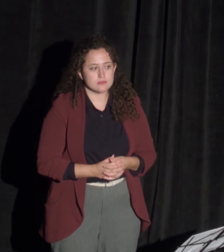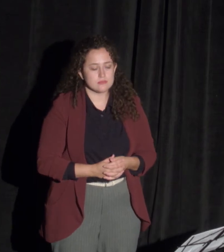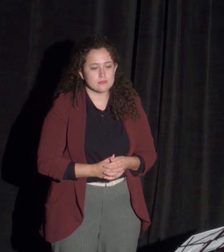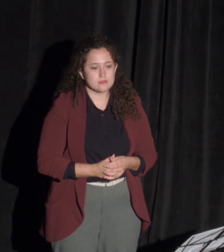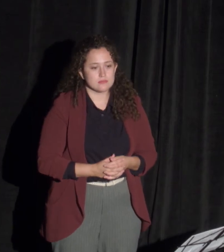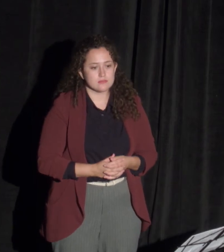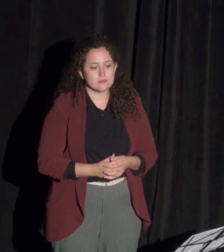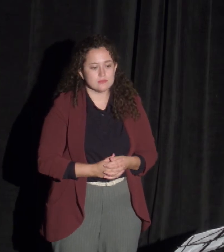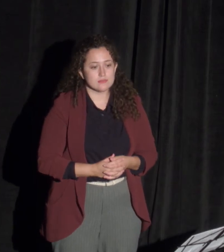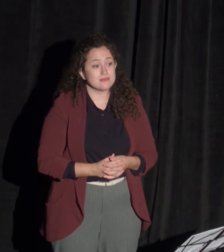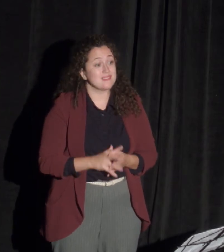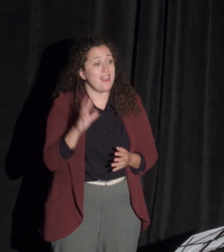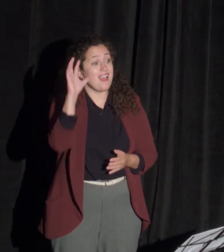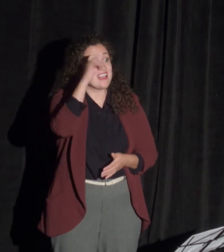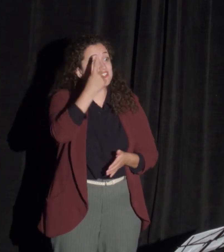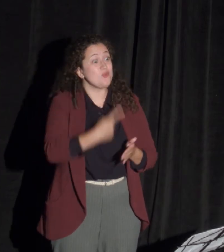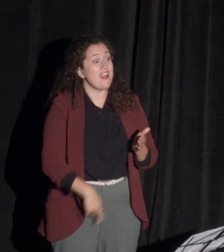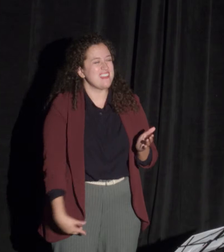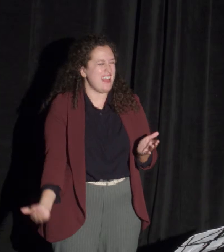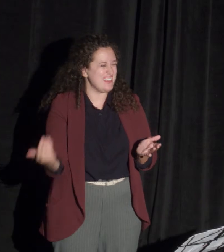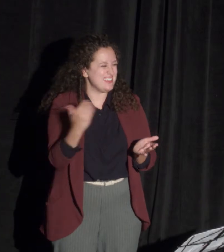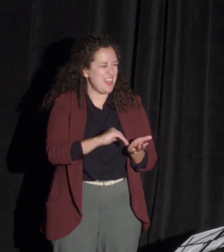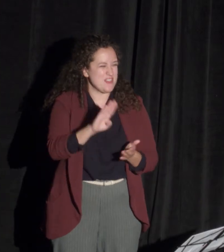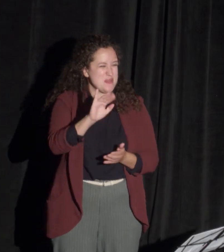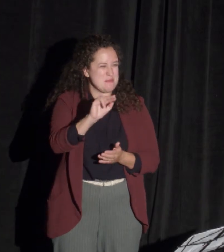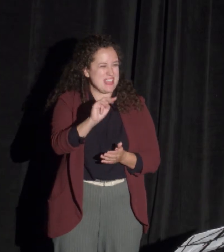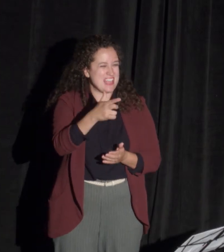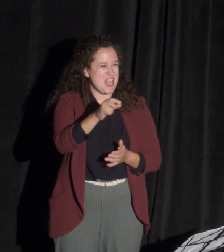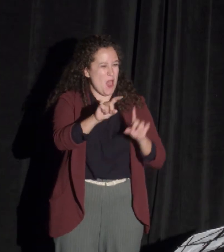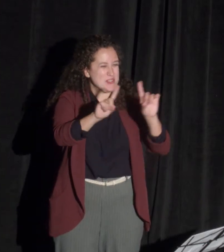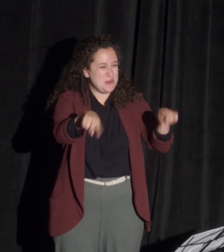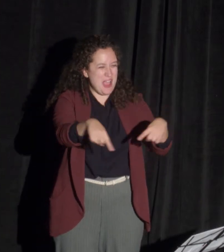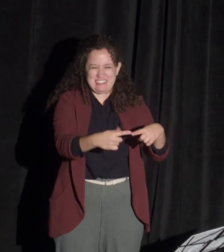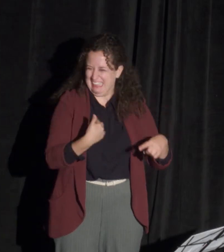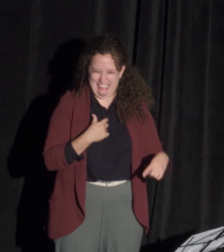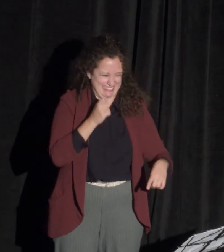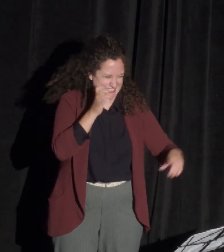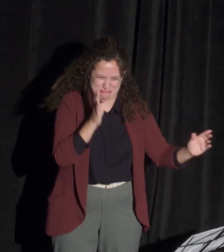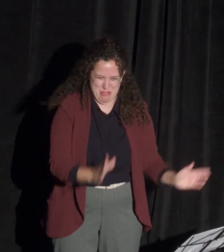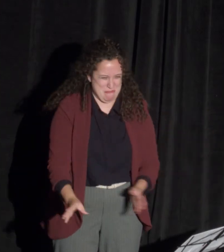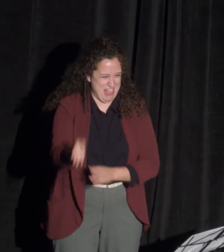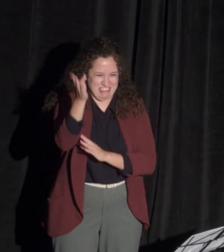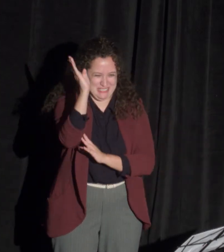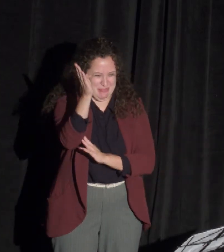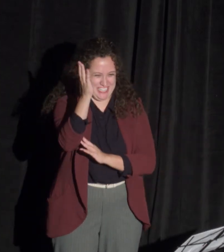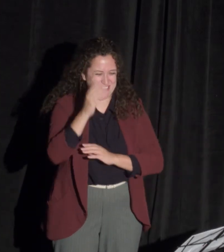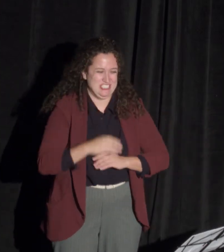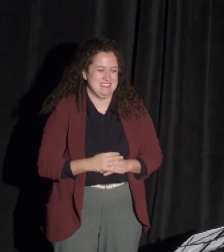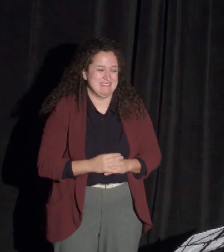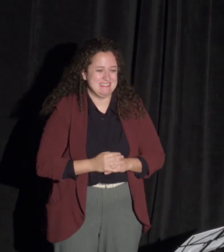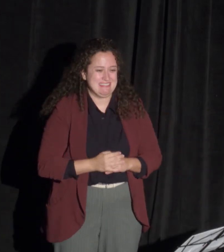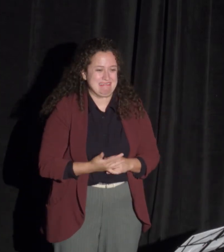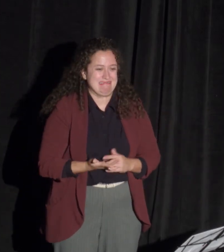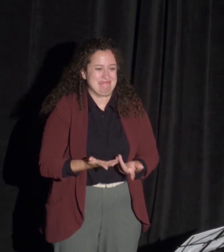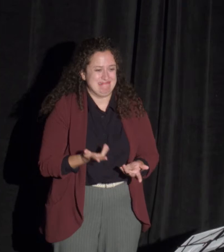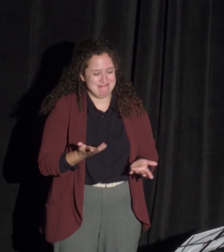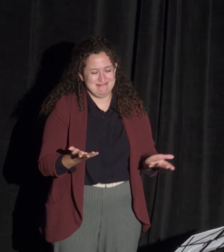Guess what, folks? Another bingo square. I didn't prepare a speech. This was my